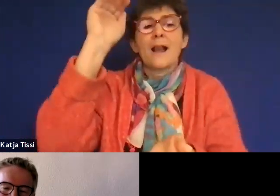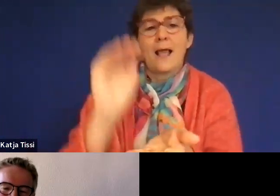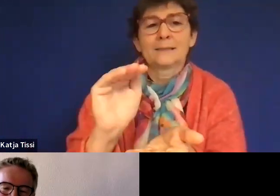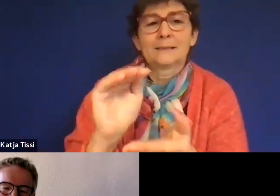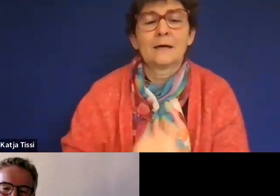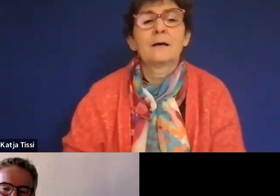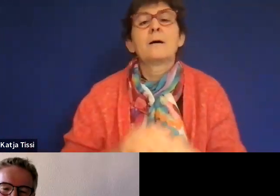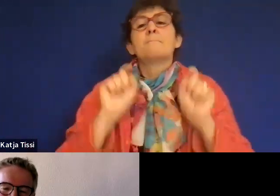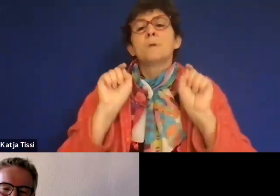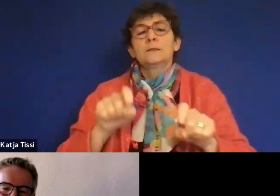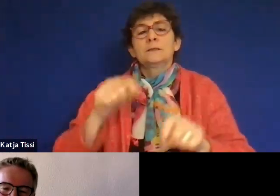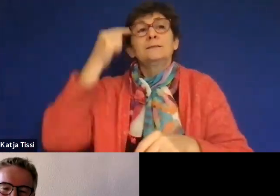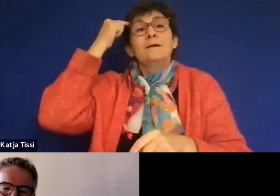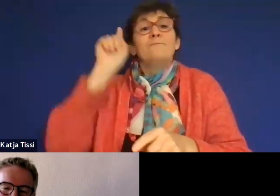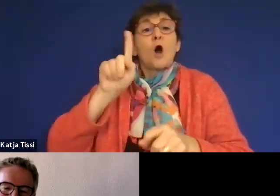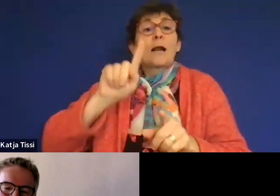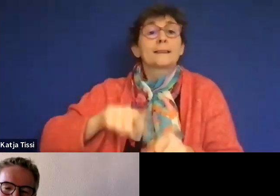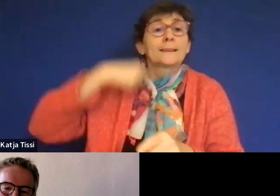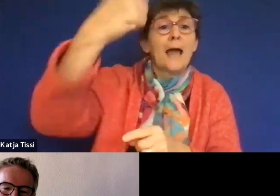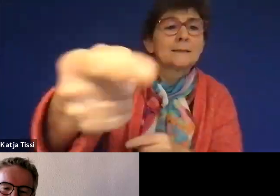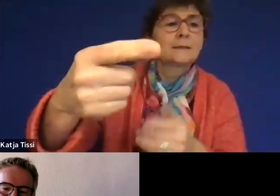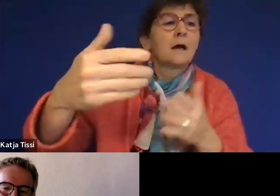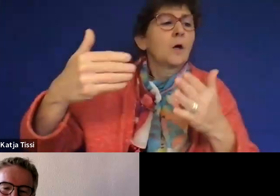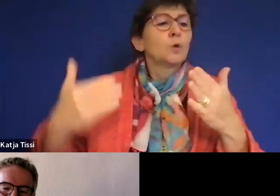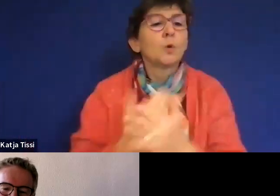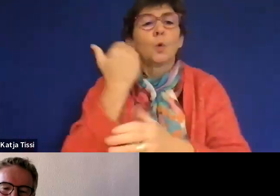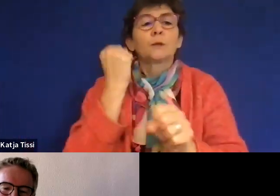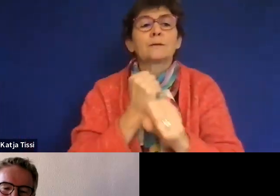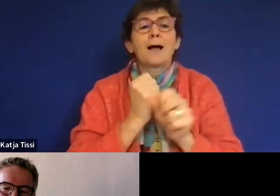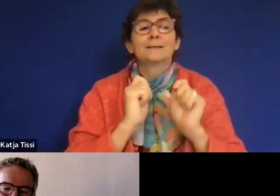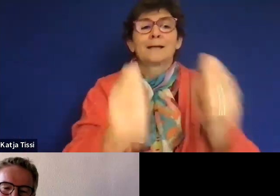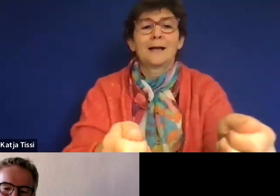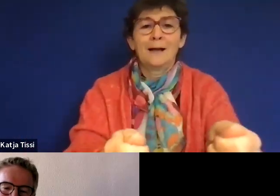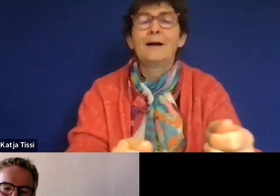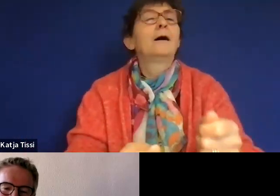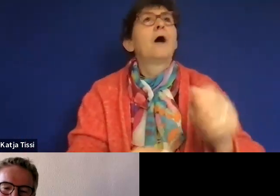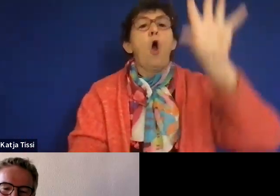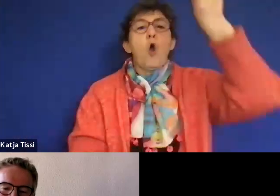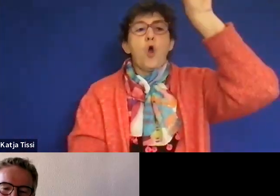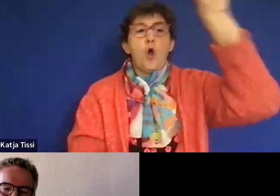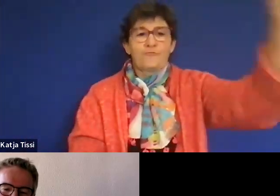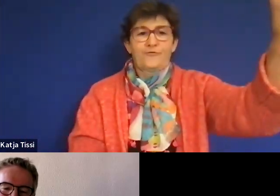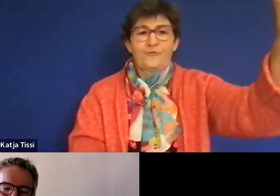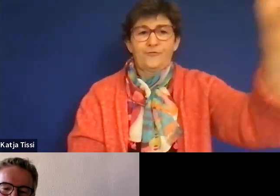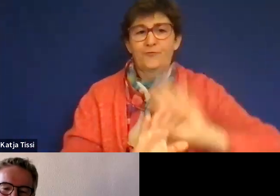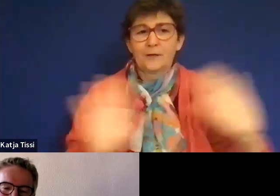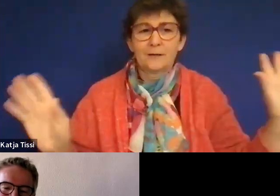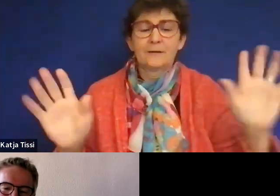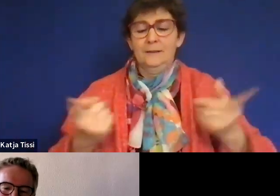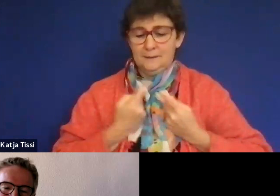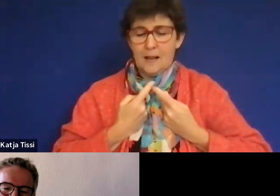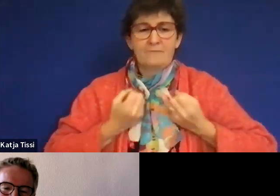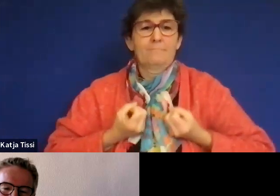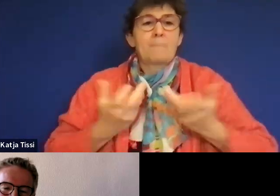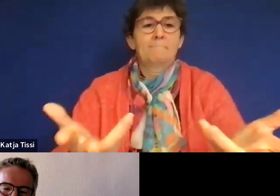fluency. And it affected the non-manual signals. But then for the next task that they were given,